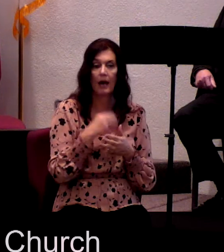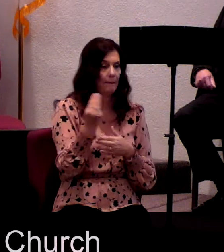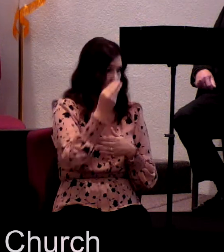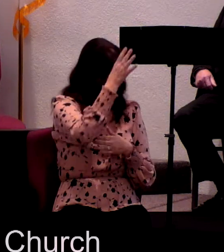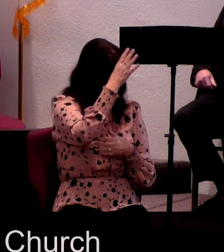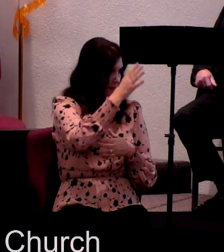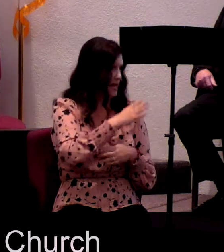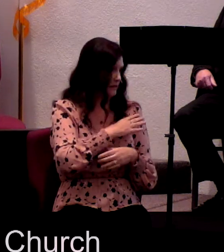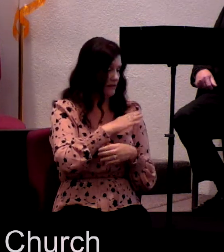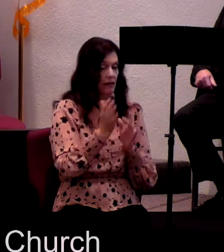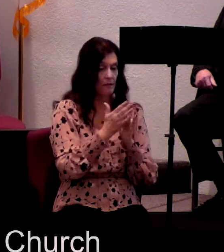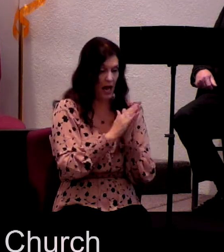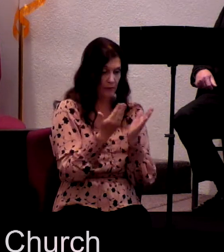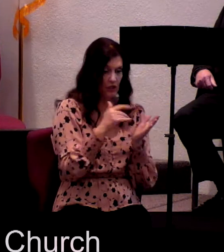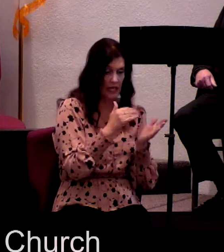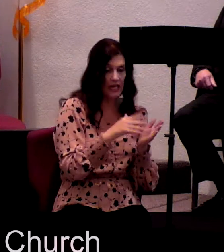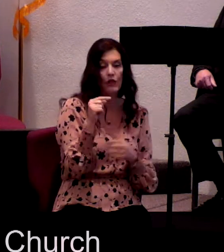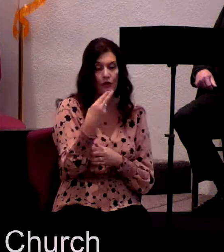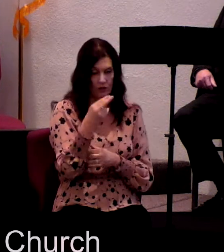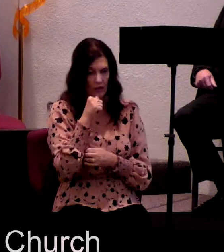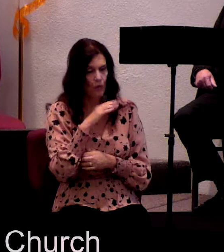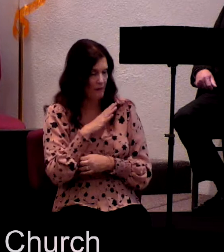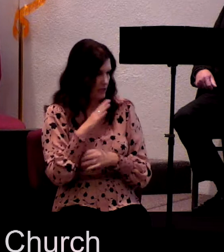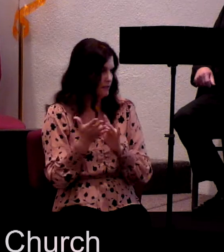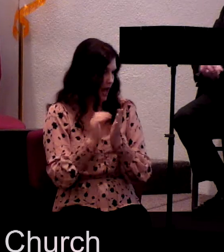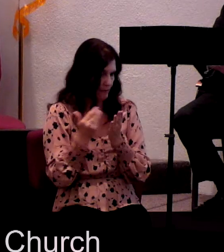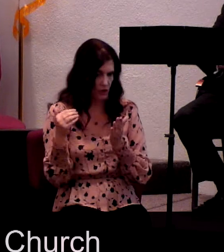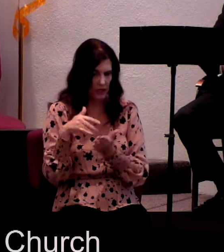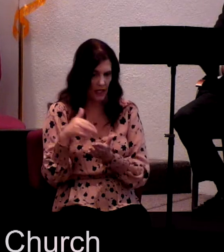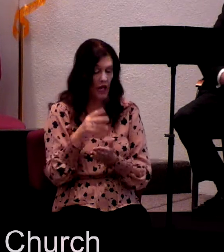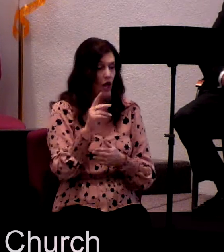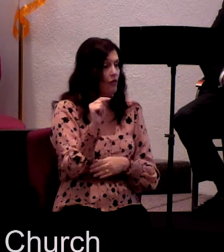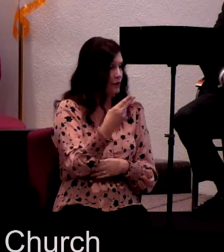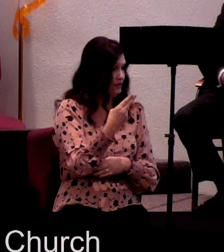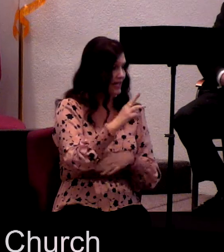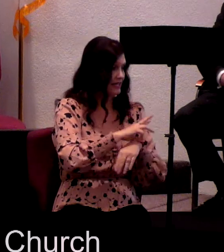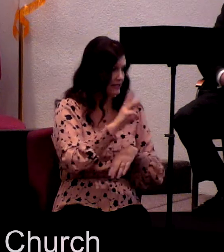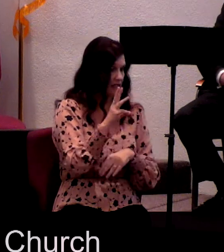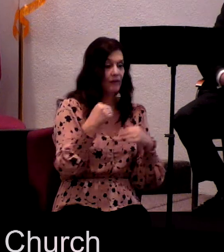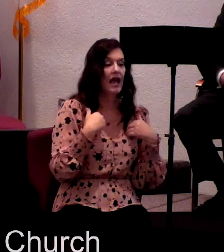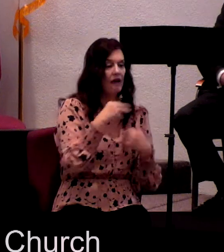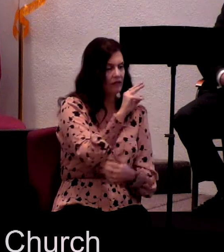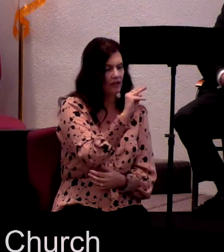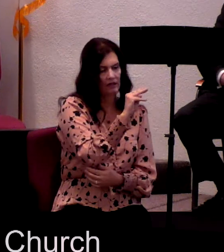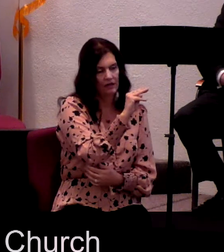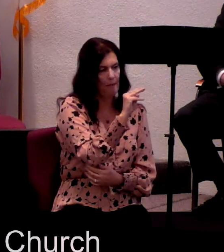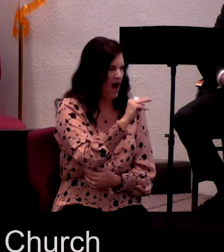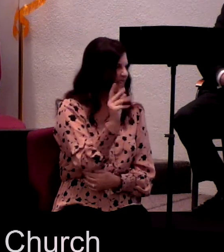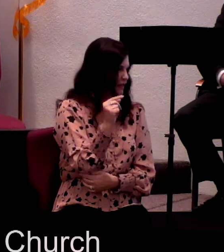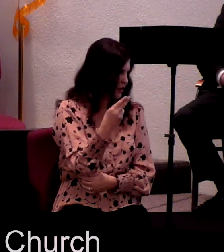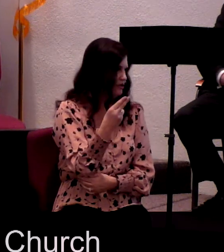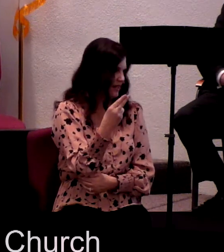study. Thursday, we have the ladies' Bible study. And then Thursday at 6 p.m., we have the Monday, Thursday Lord's